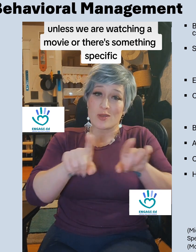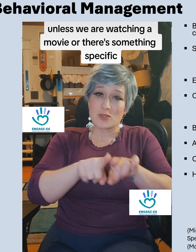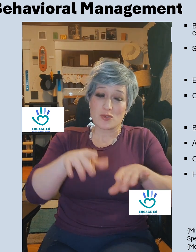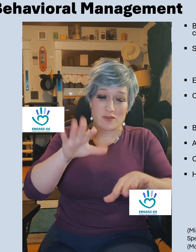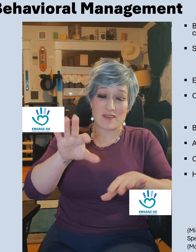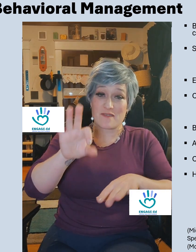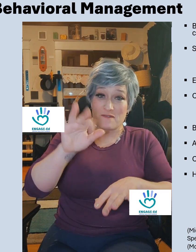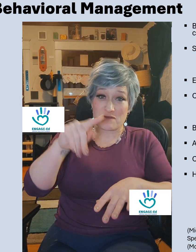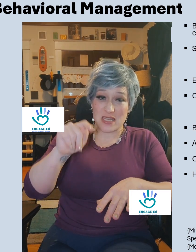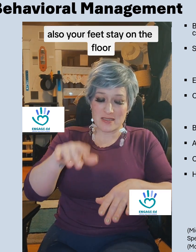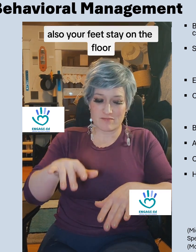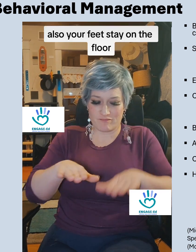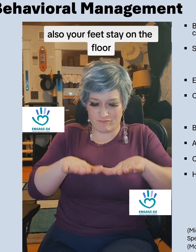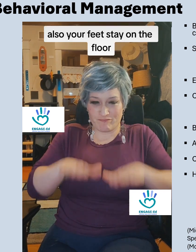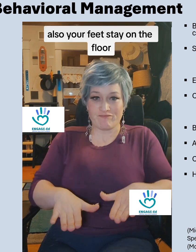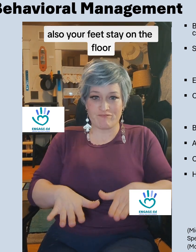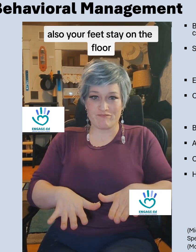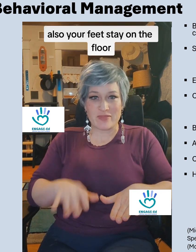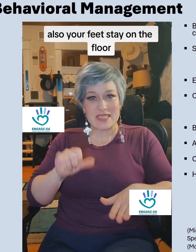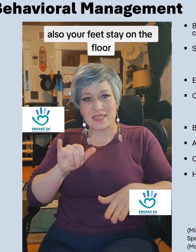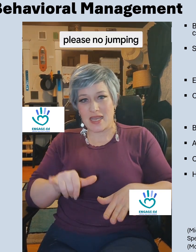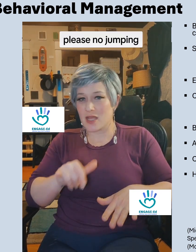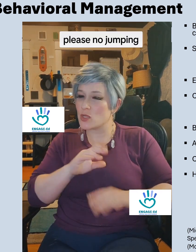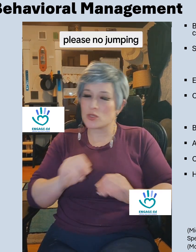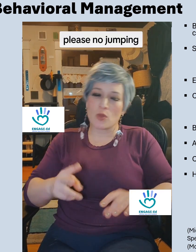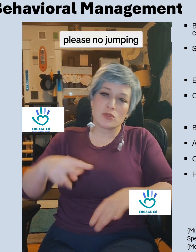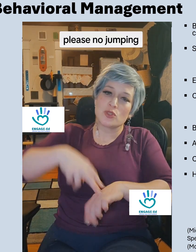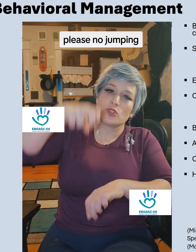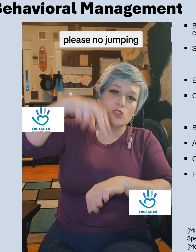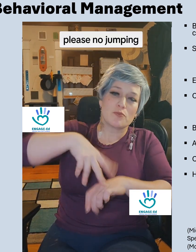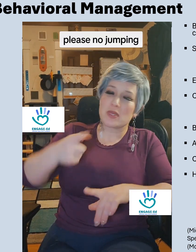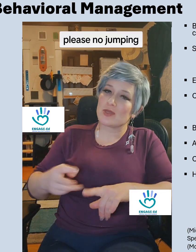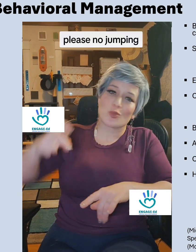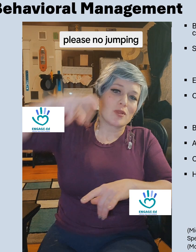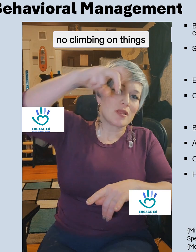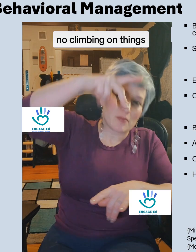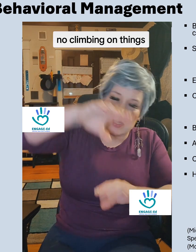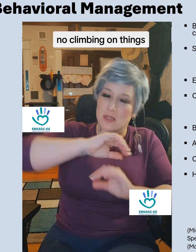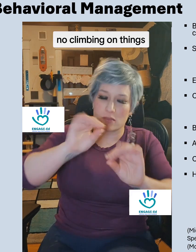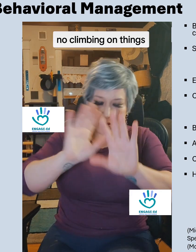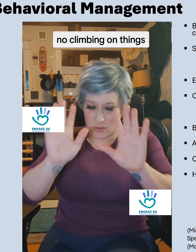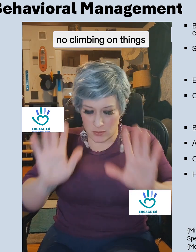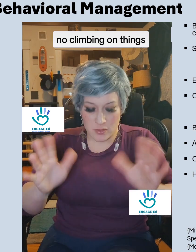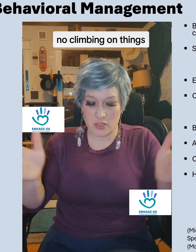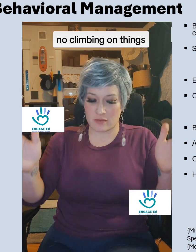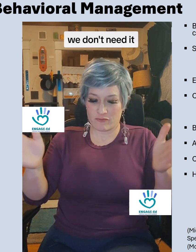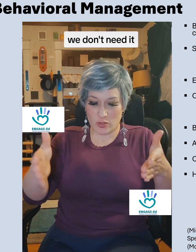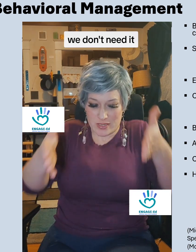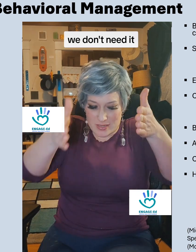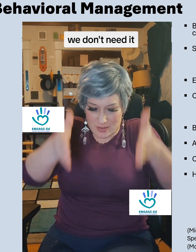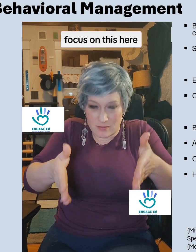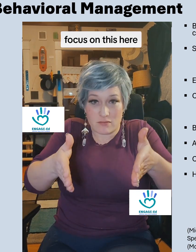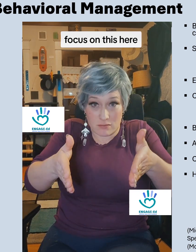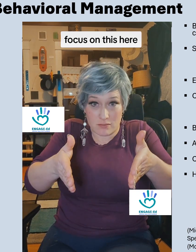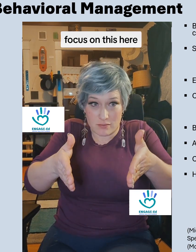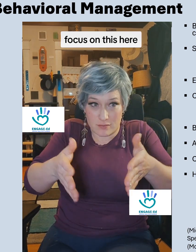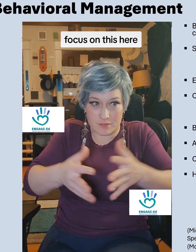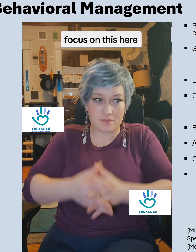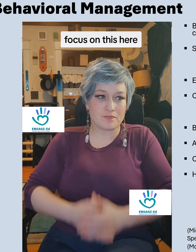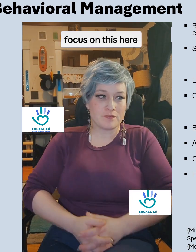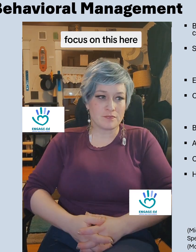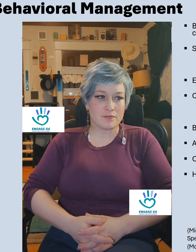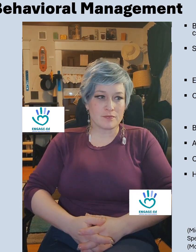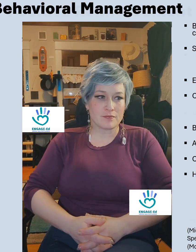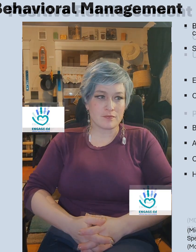specific. Also, your feet stay on the floor, please. No jumping, no climbing on things. We don't need it. Focus on this